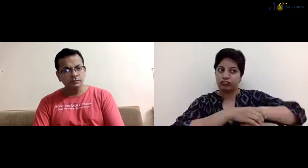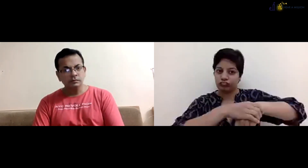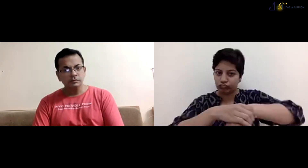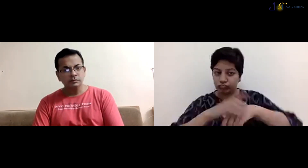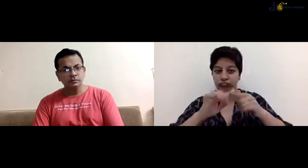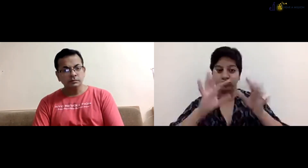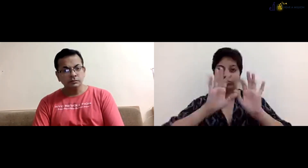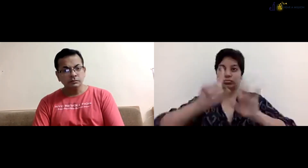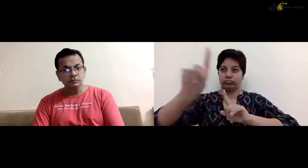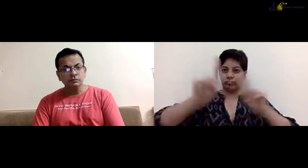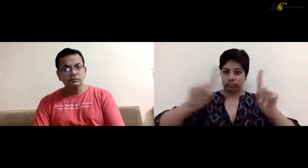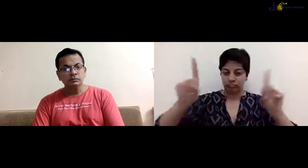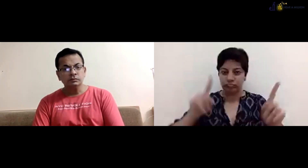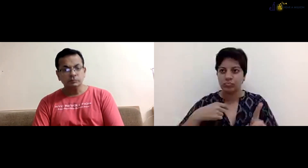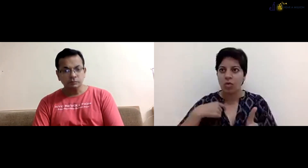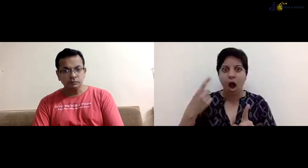the